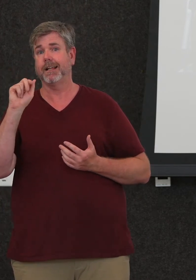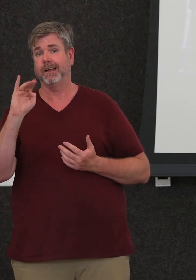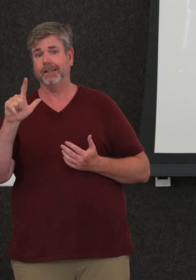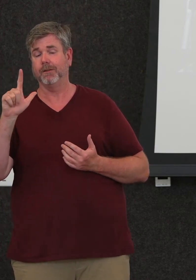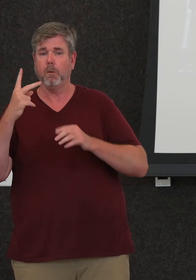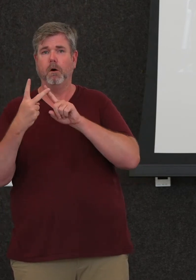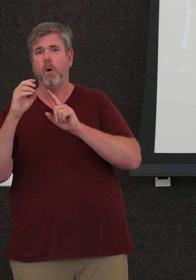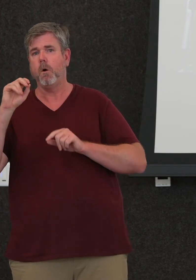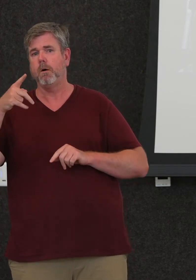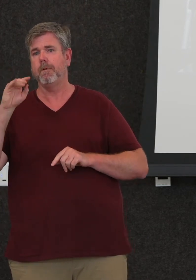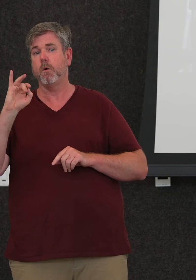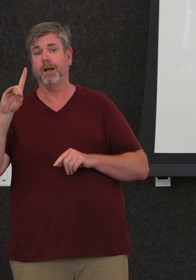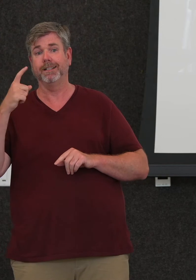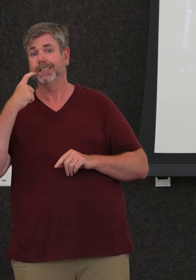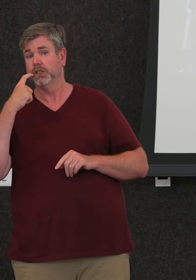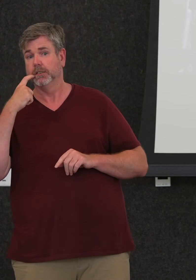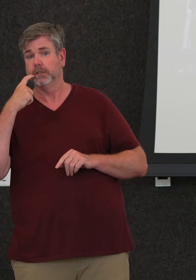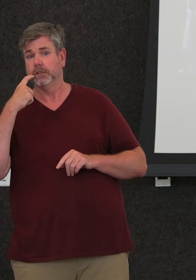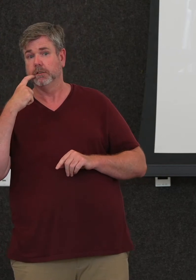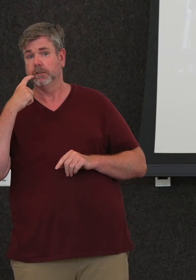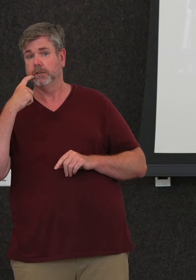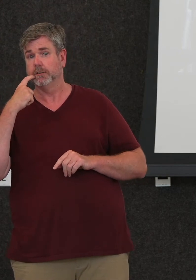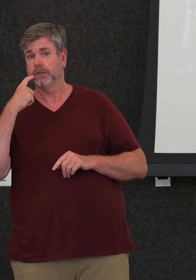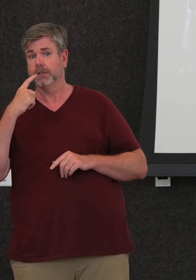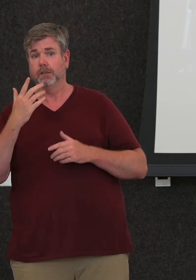the medications that are available right now.